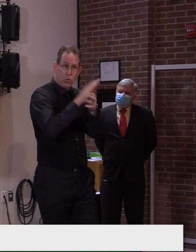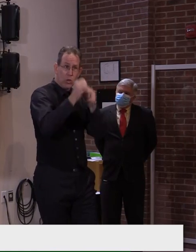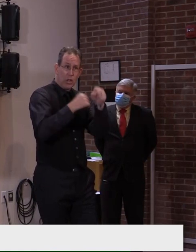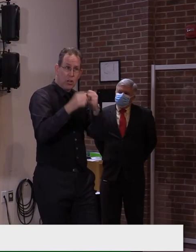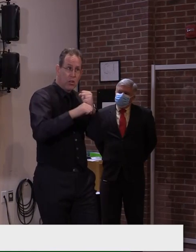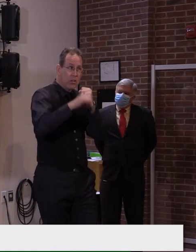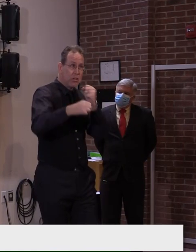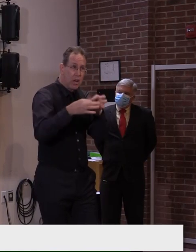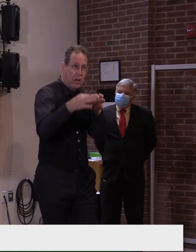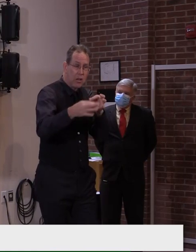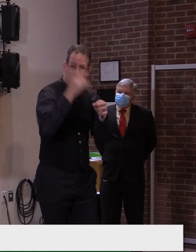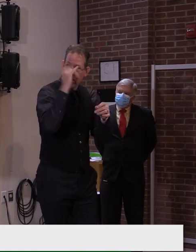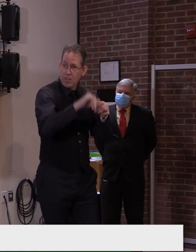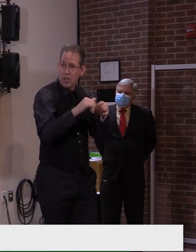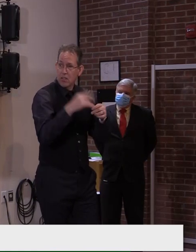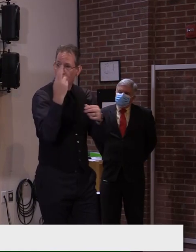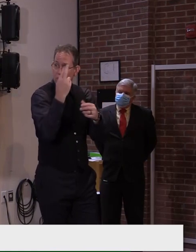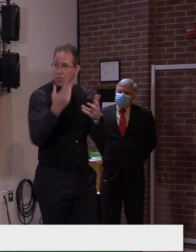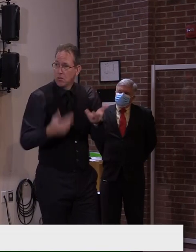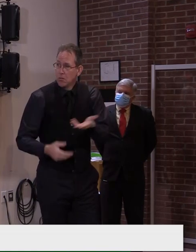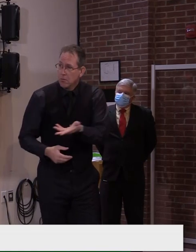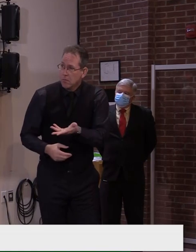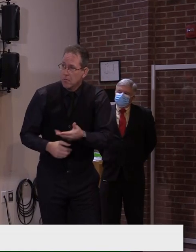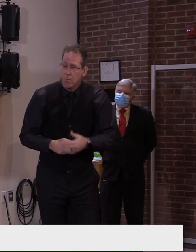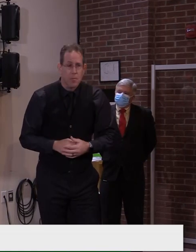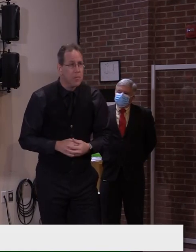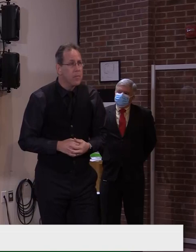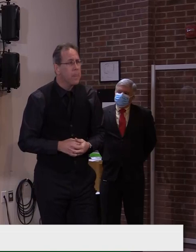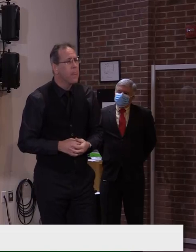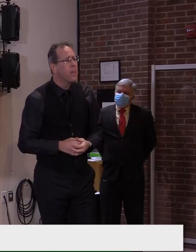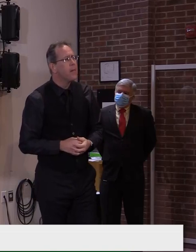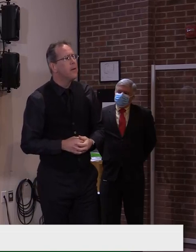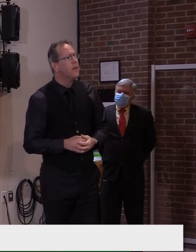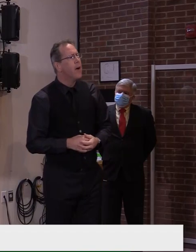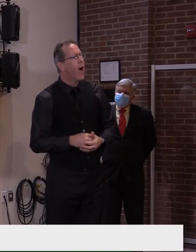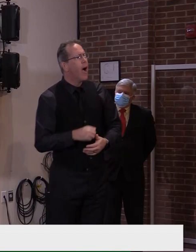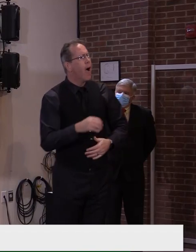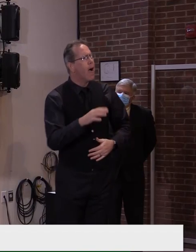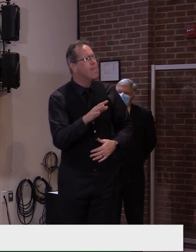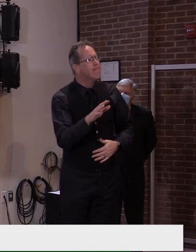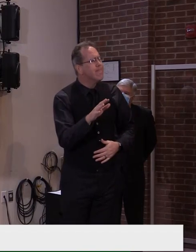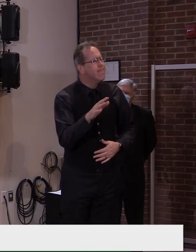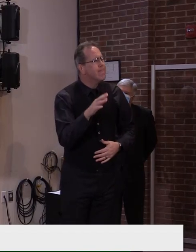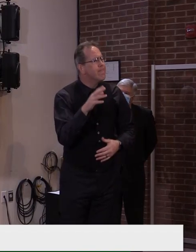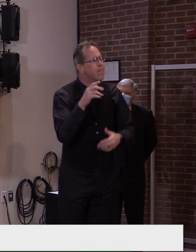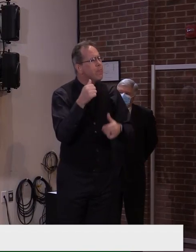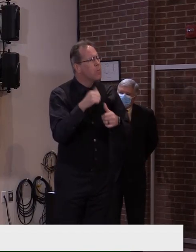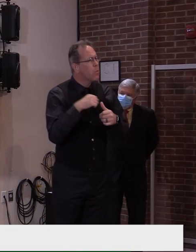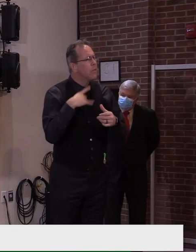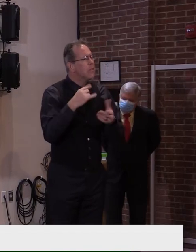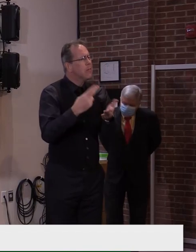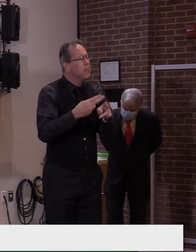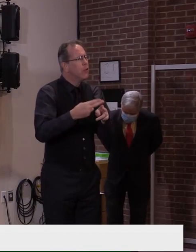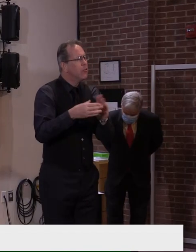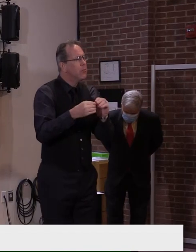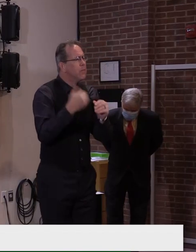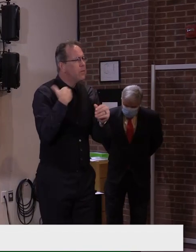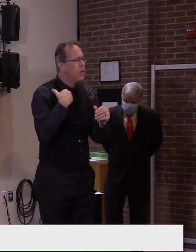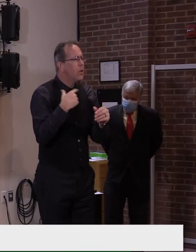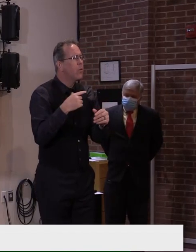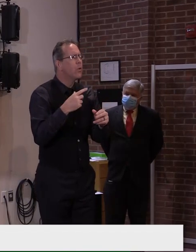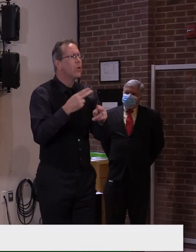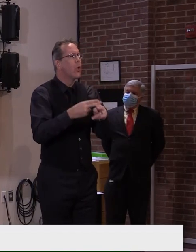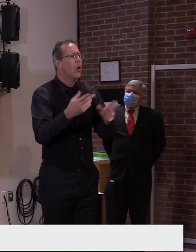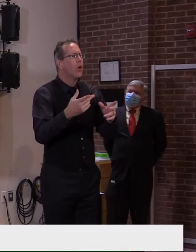I'm trying to remember the specific comment. I don't know to what extent I said that, but I did mention today the waiver process, and maybe that's what you're referring to. So we